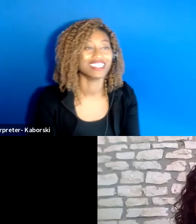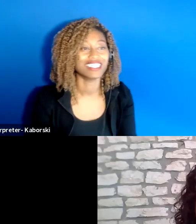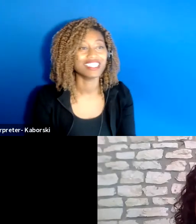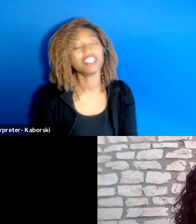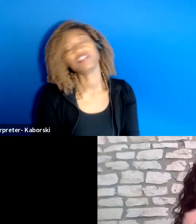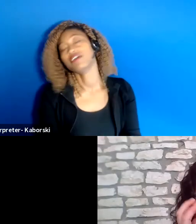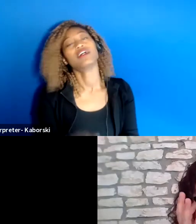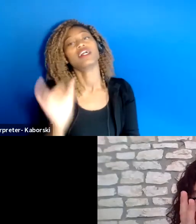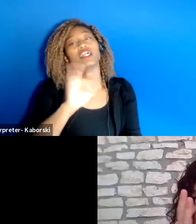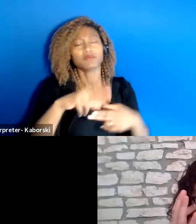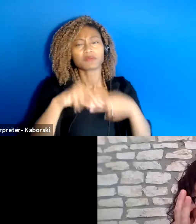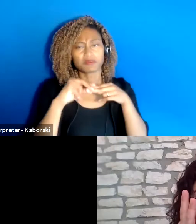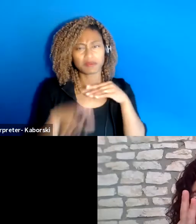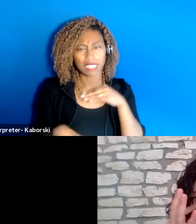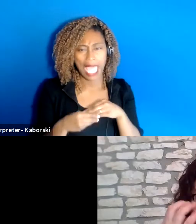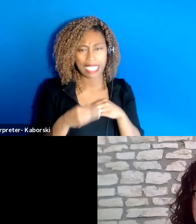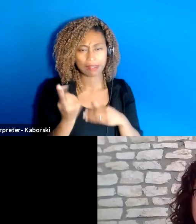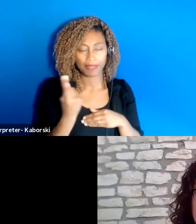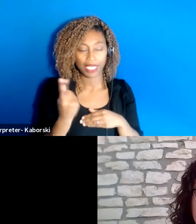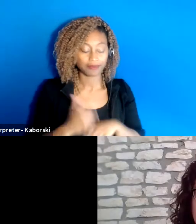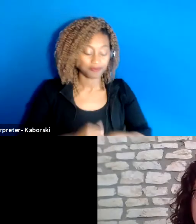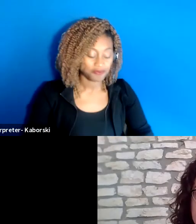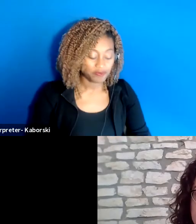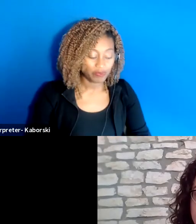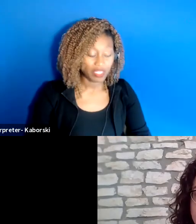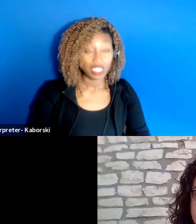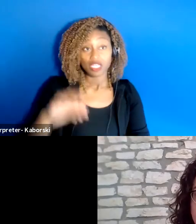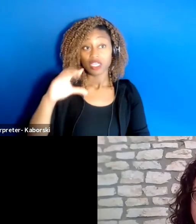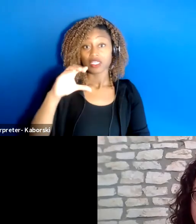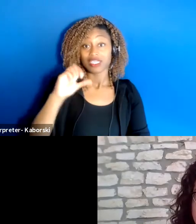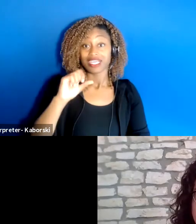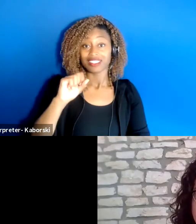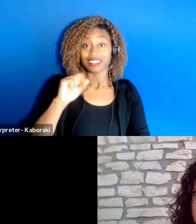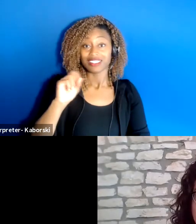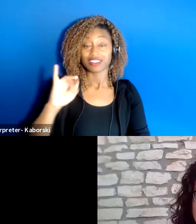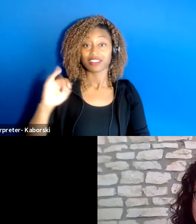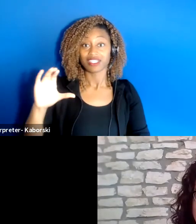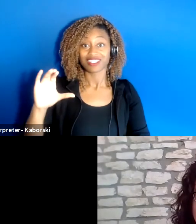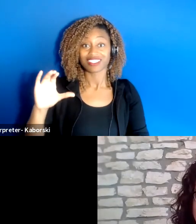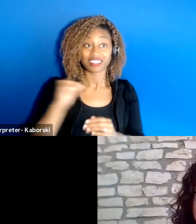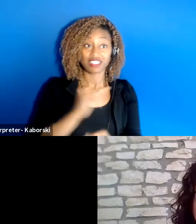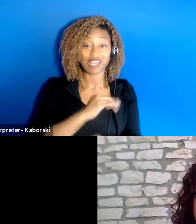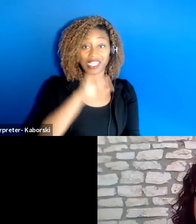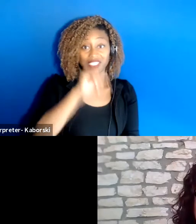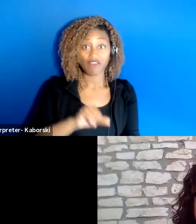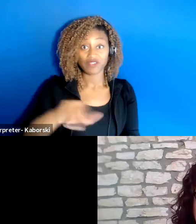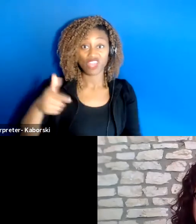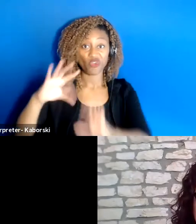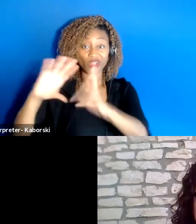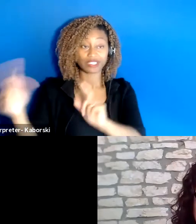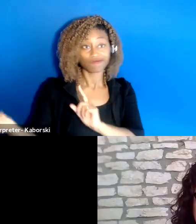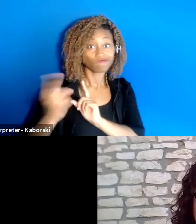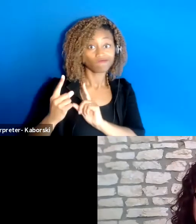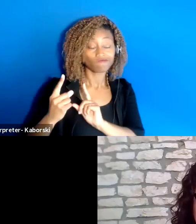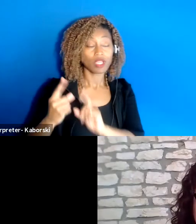And just to add, one thing I'll tell you, as silk staff, I love when another organization comes and says, you